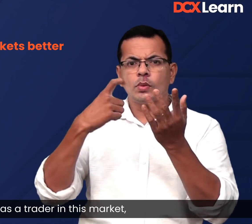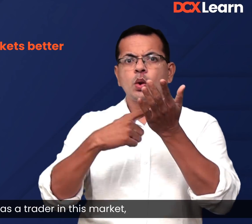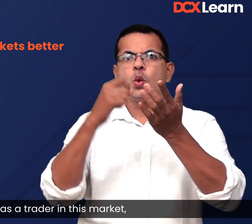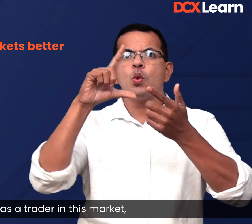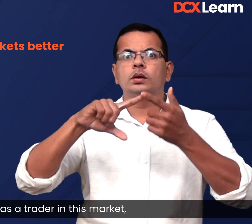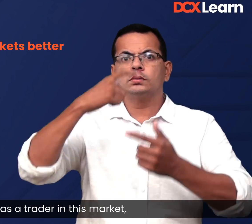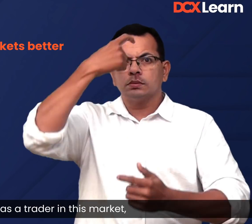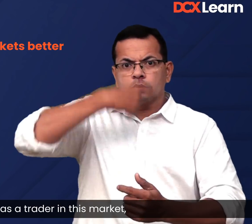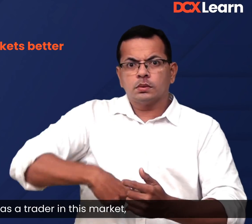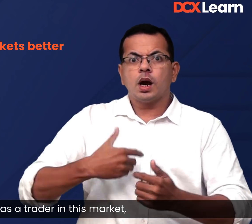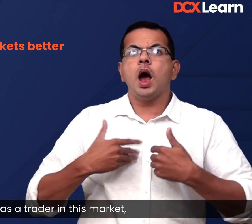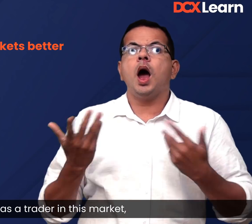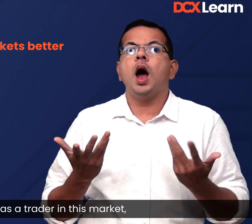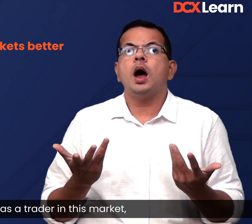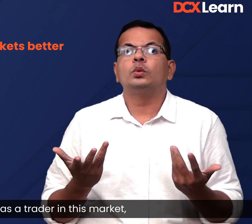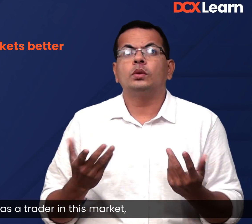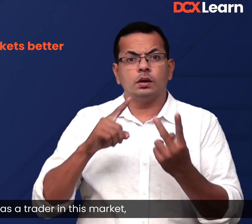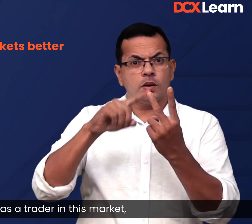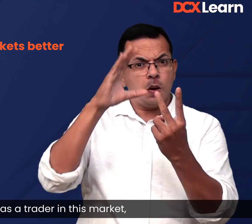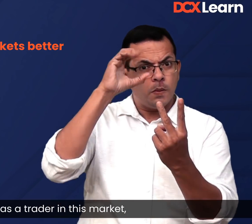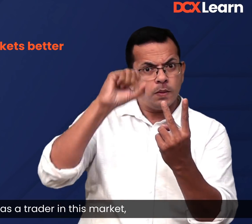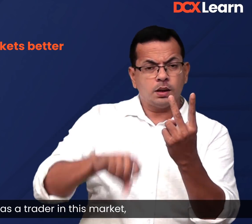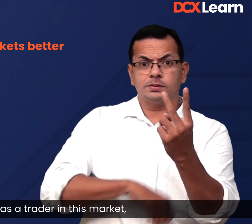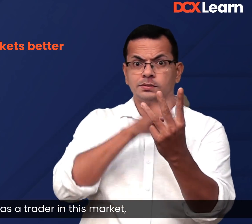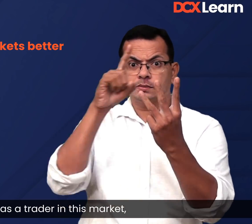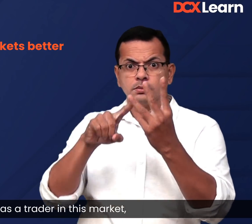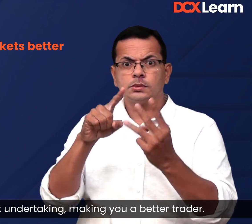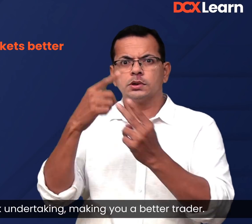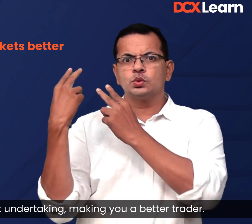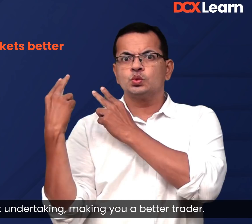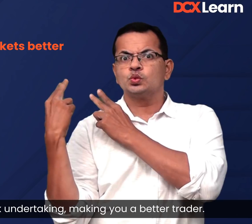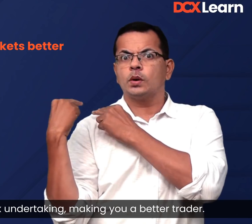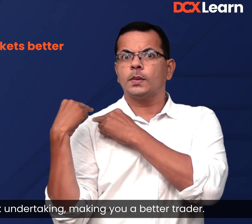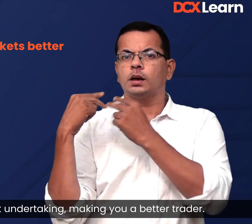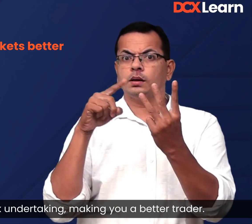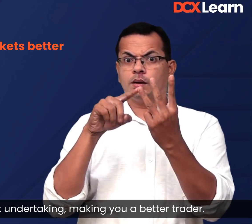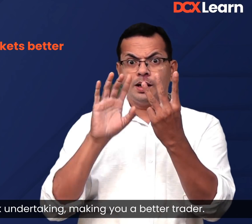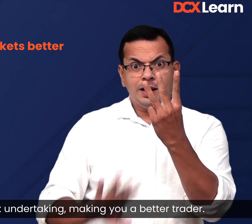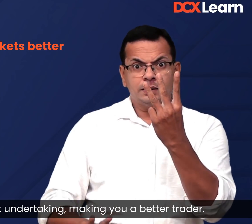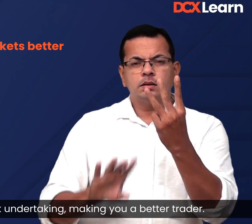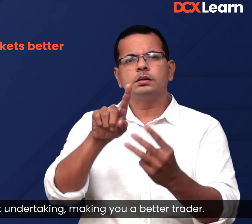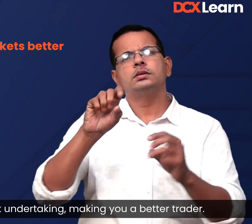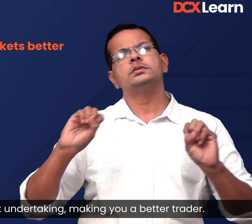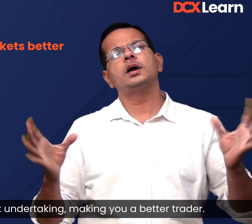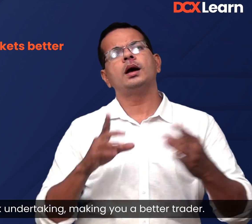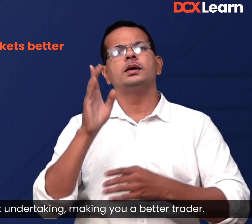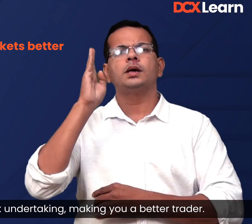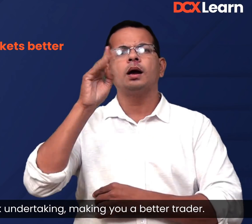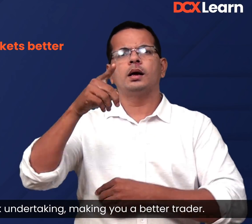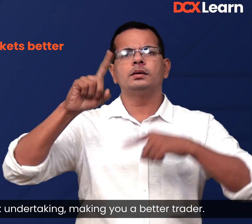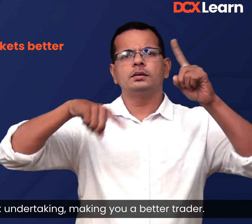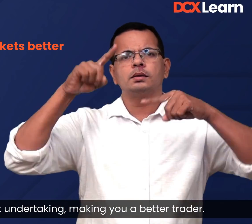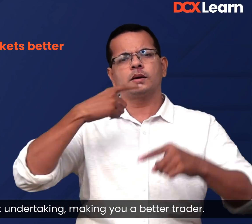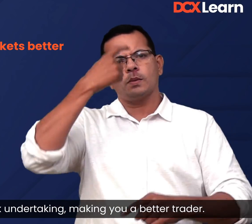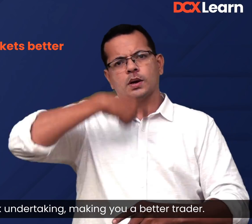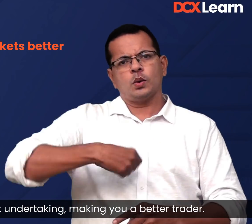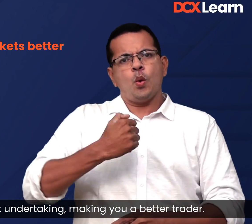your role as a trader in this market the responsibility and risk undertaking making you a better trader